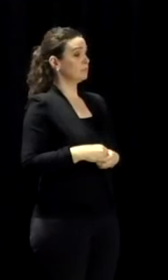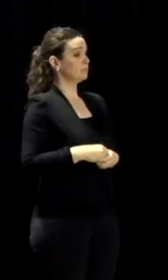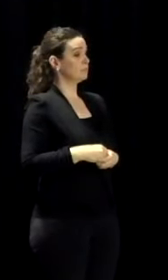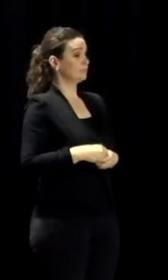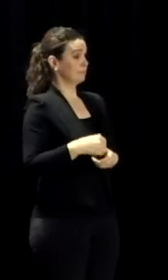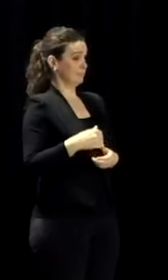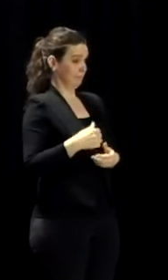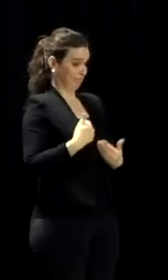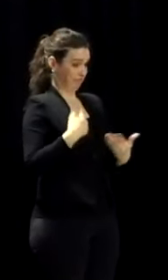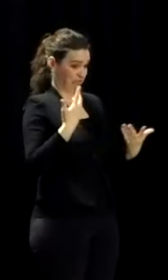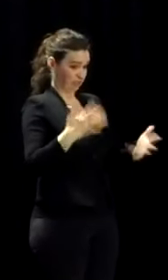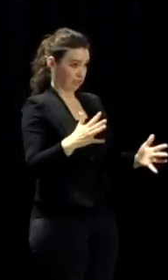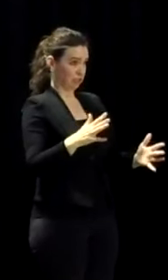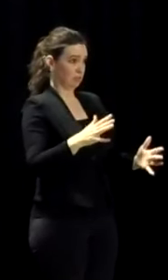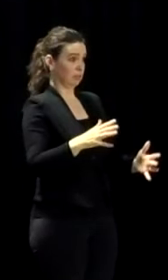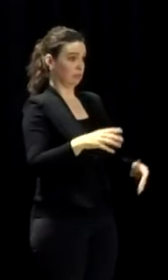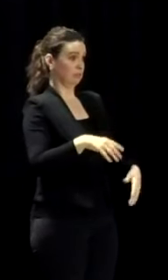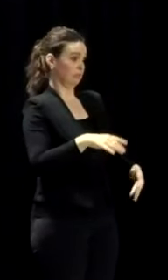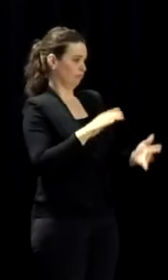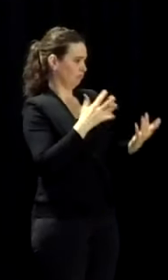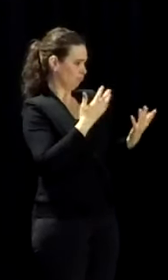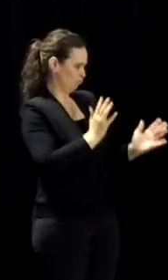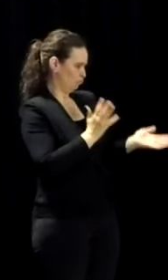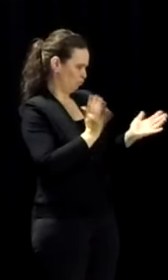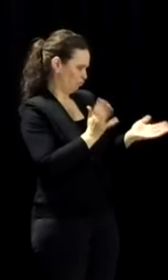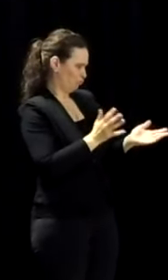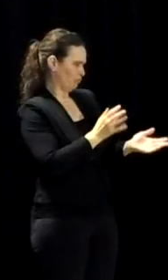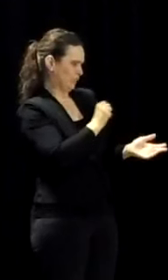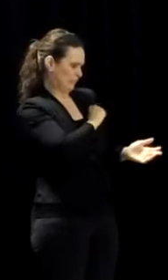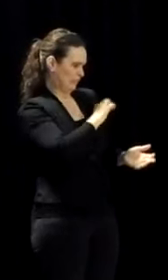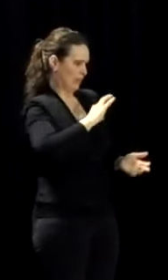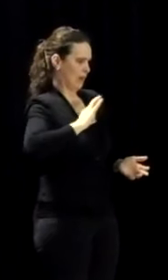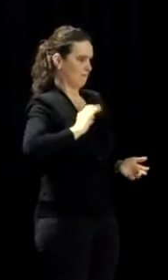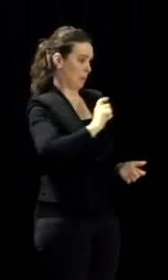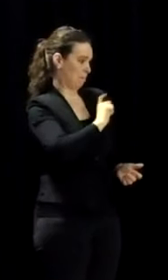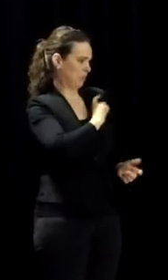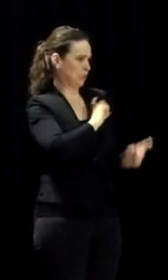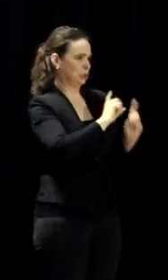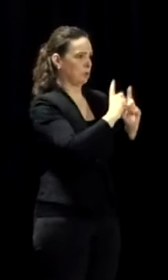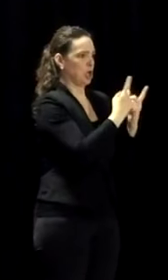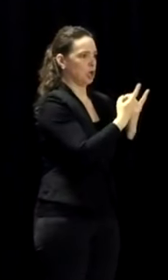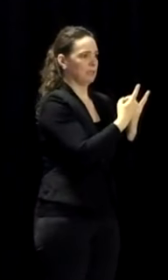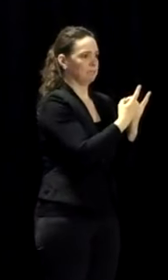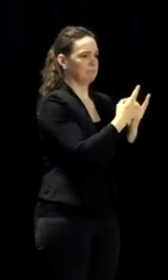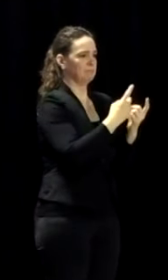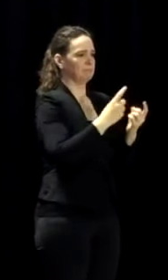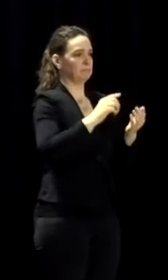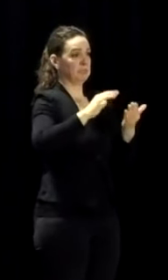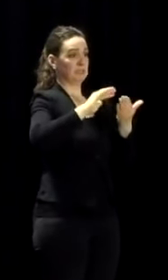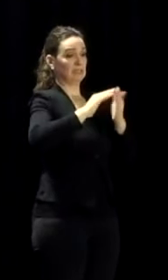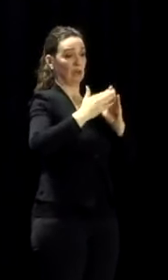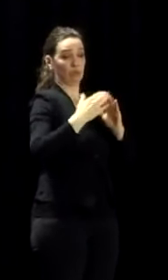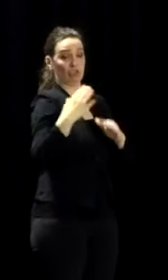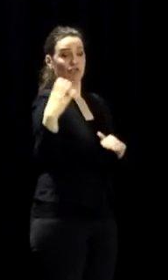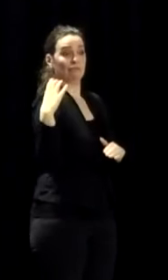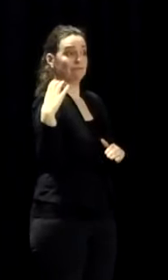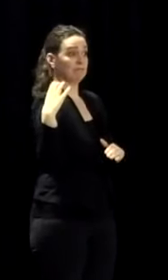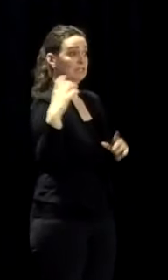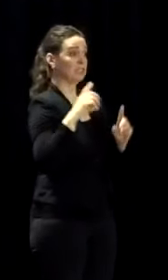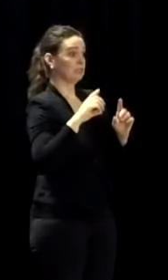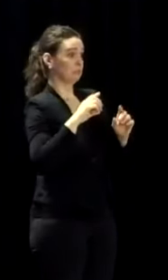in law enforcement throughout the county, town and village chiefs, myself, city police, as well as federal